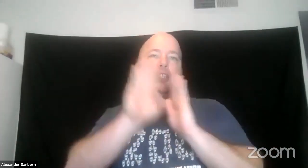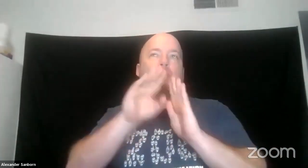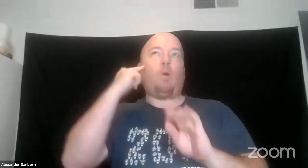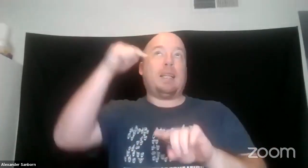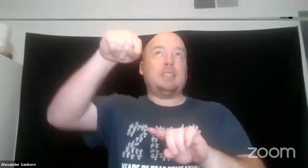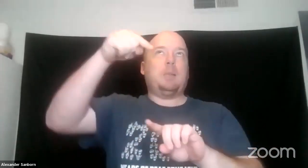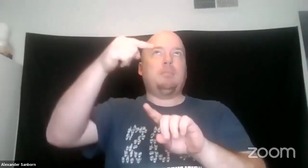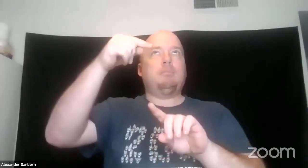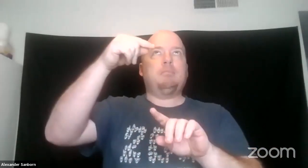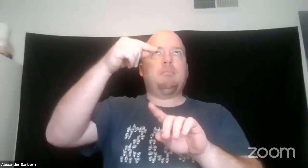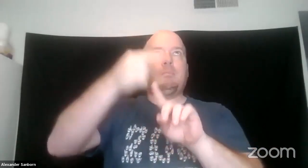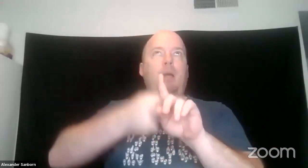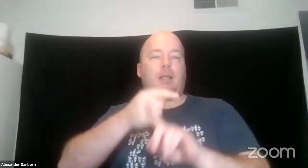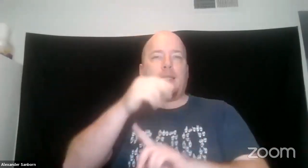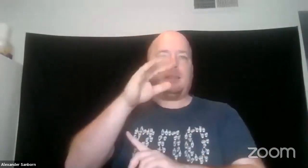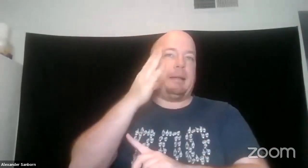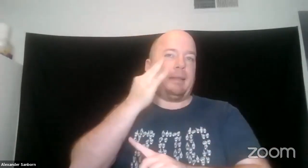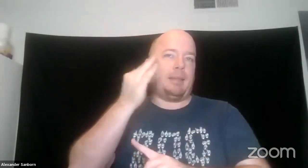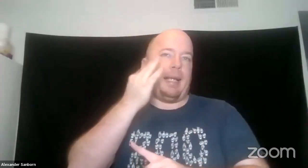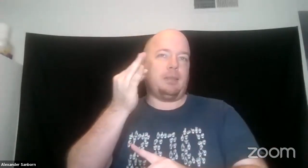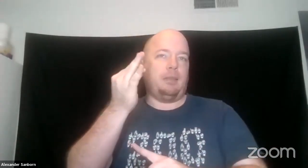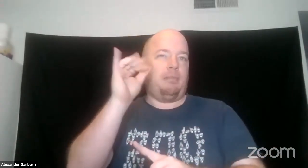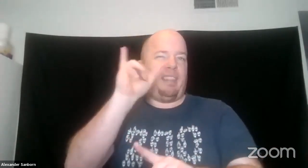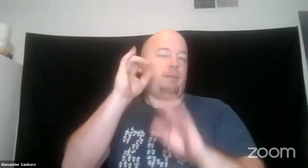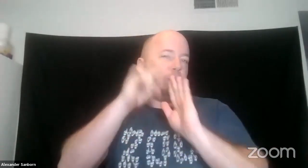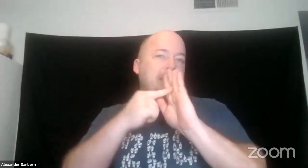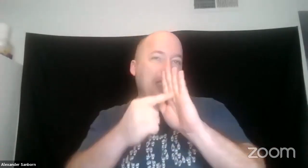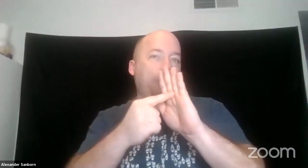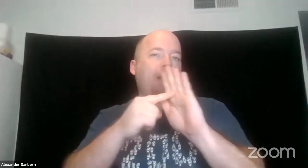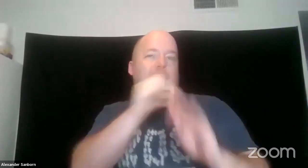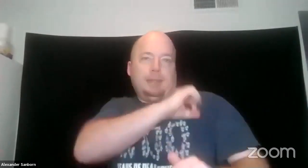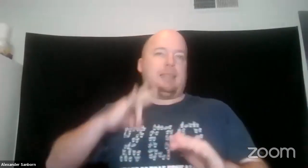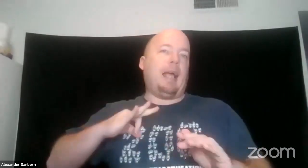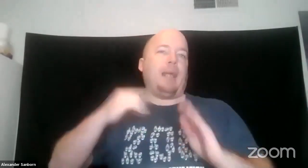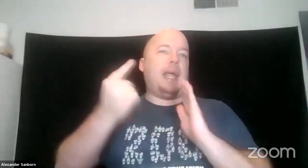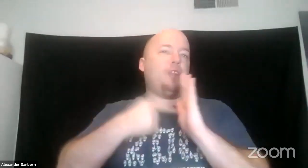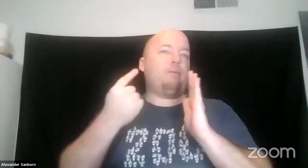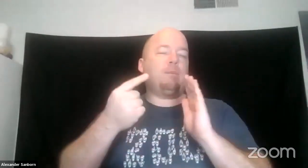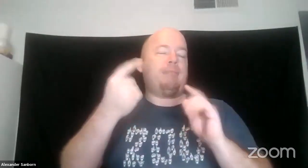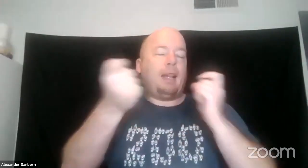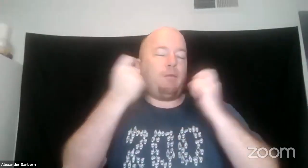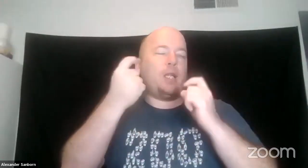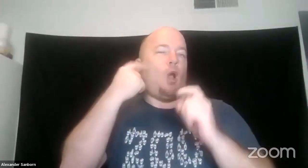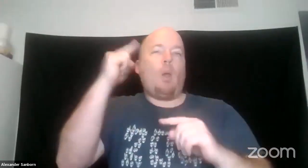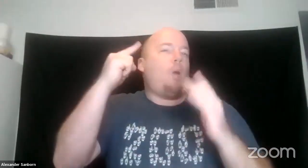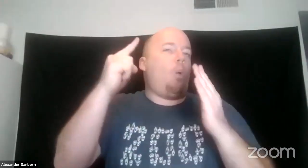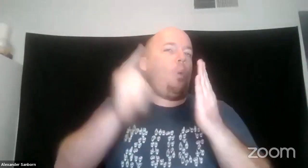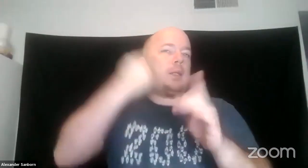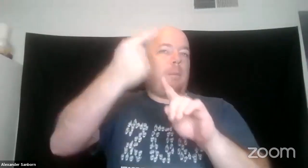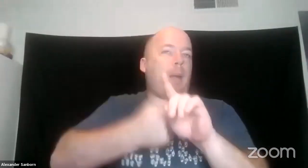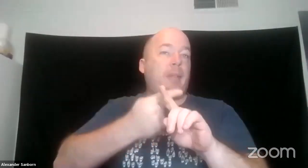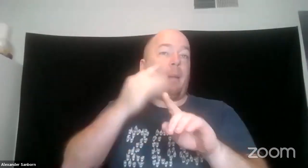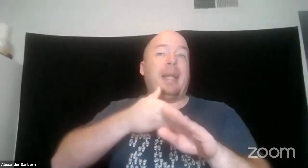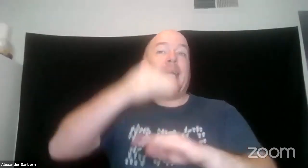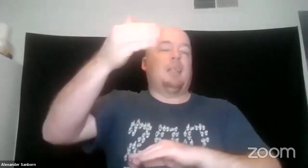And if you look at, for example, the website now, you might